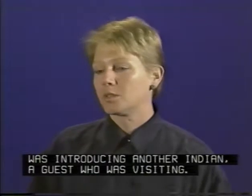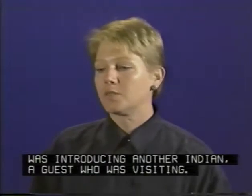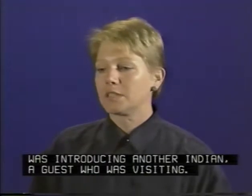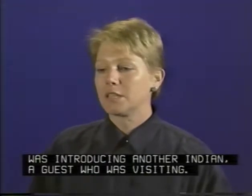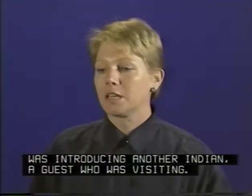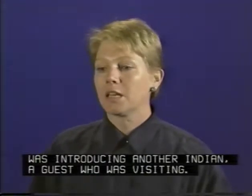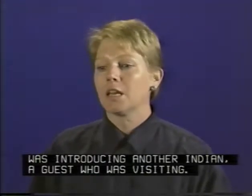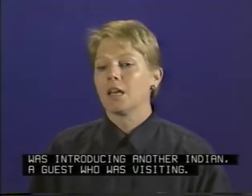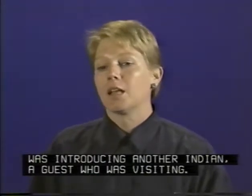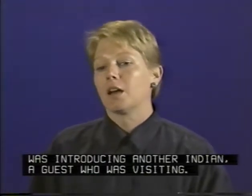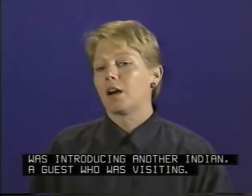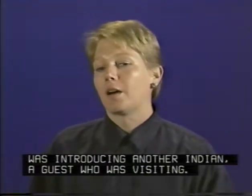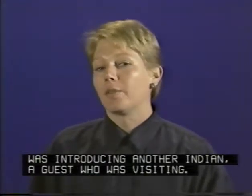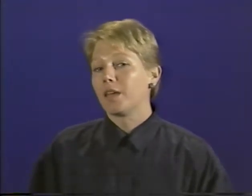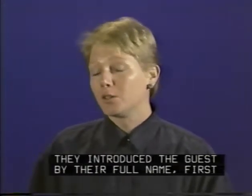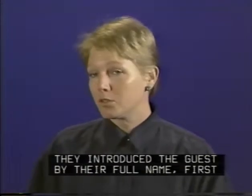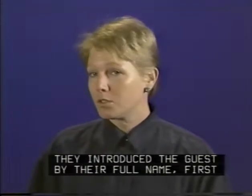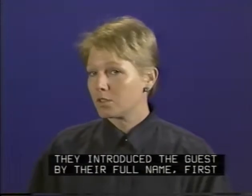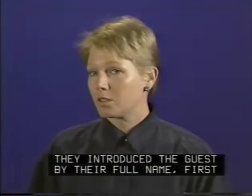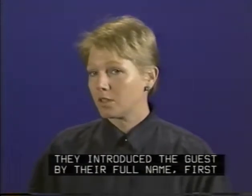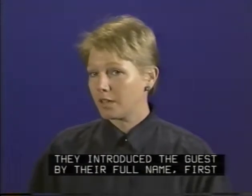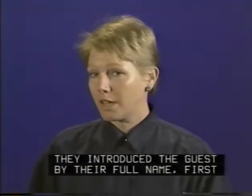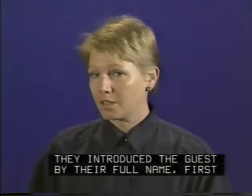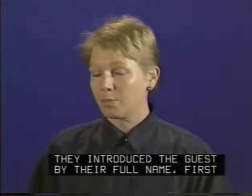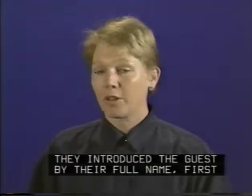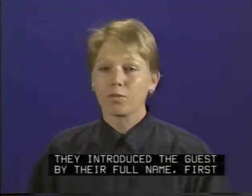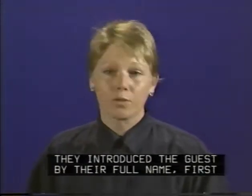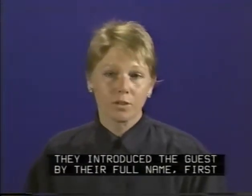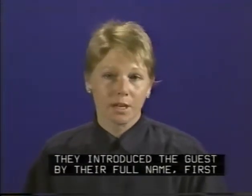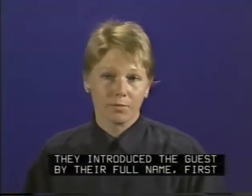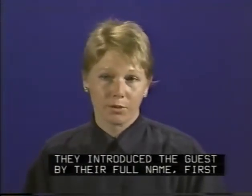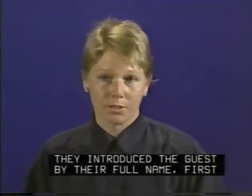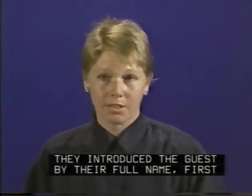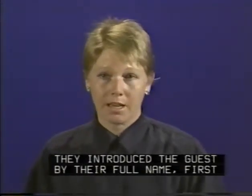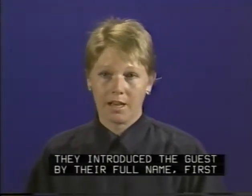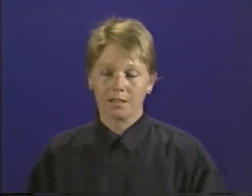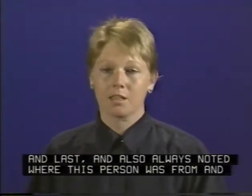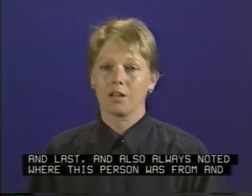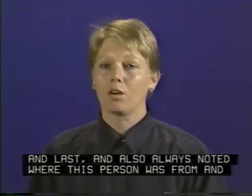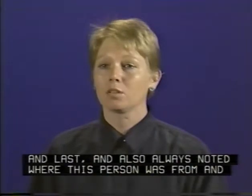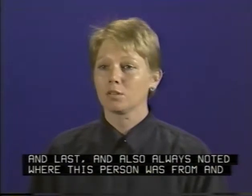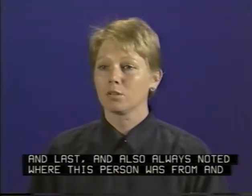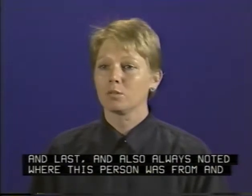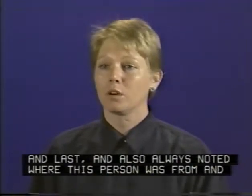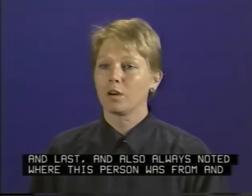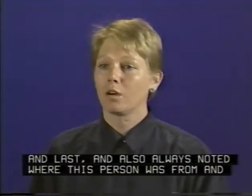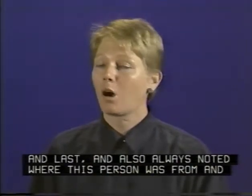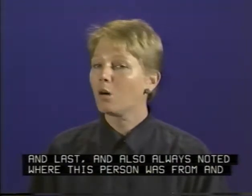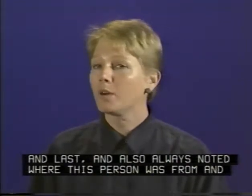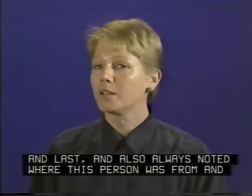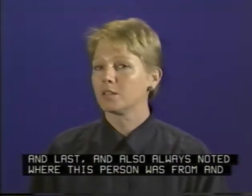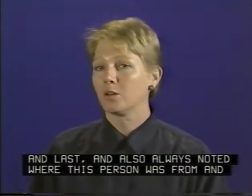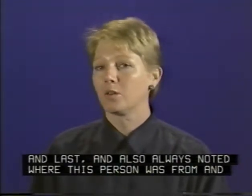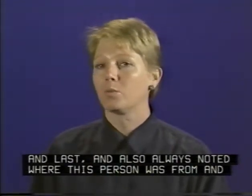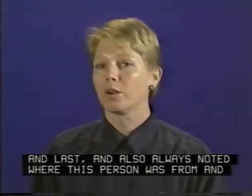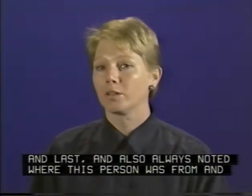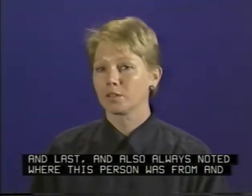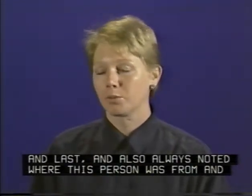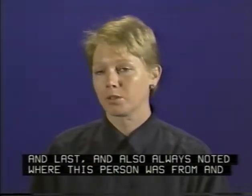was visiting, they introduced the guest by their full name, first and last, and also always noted where this person